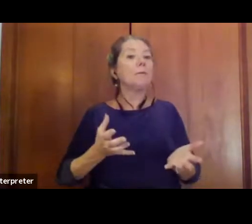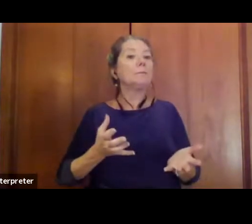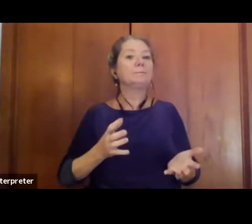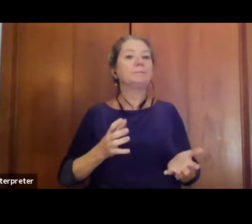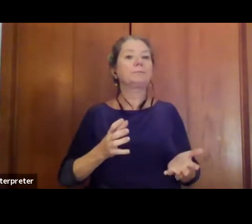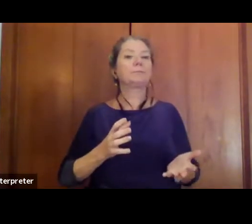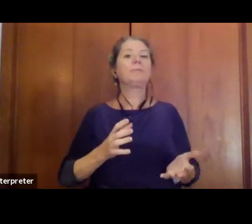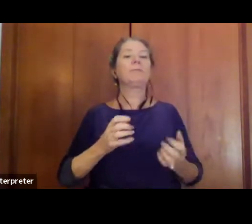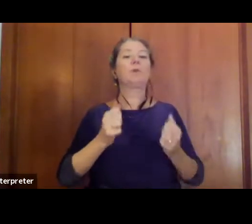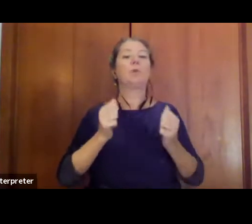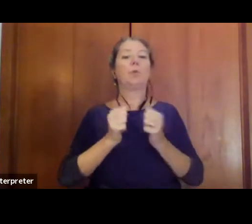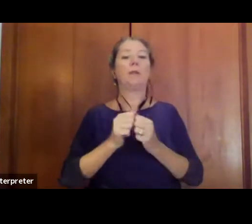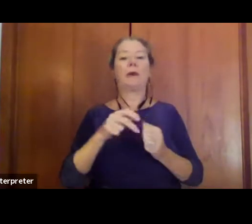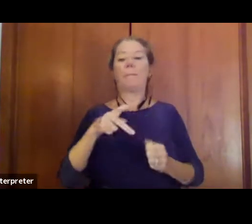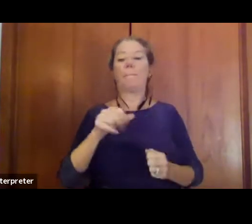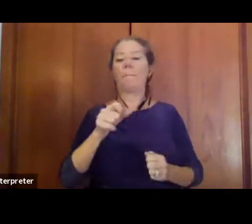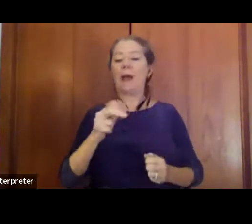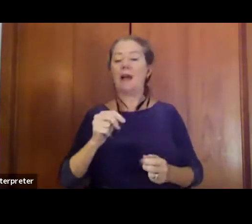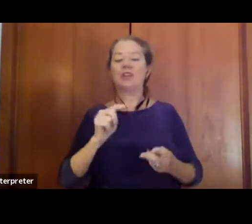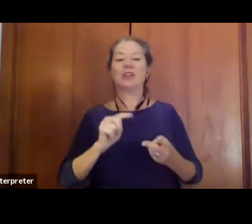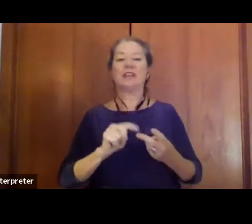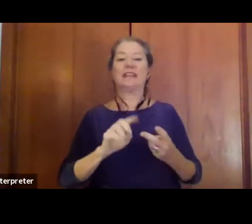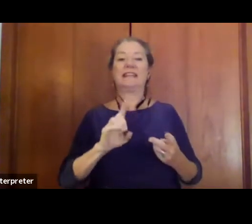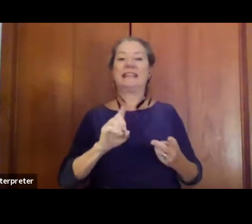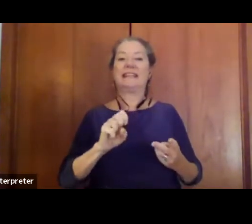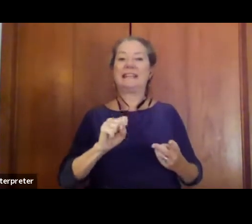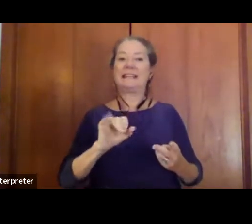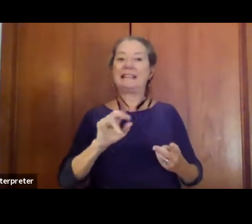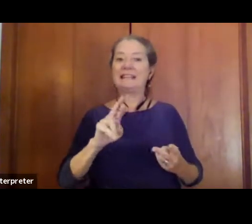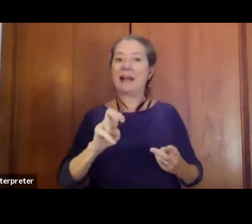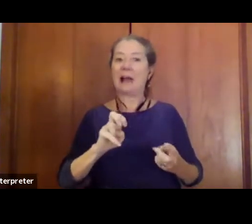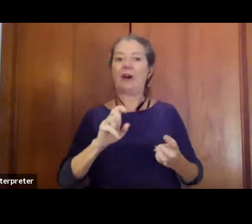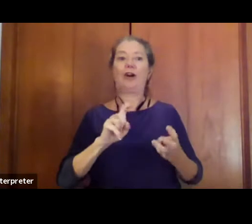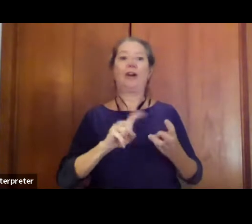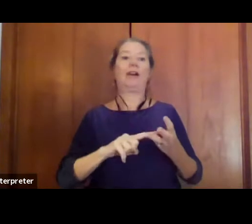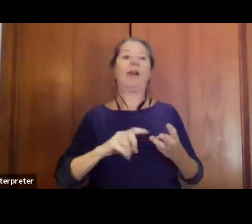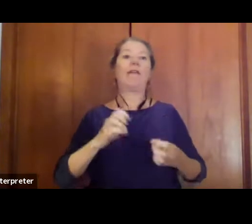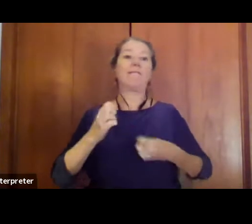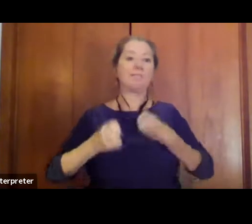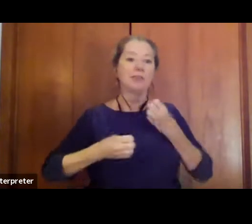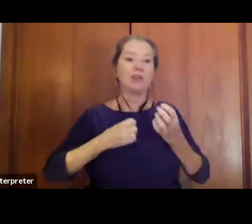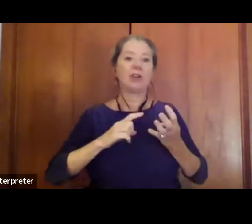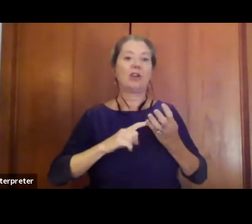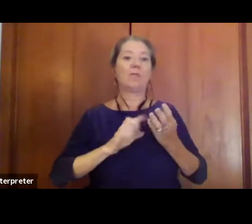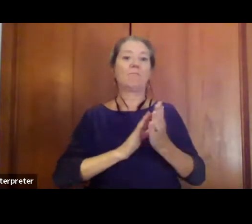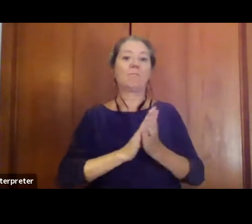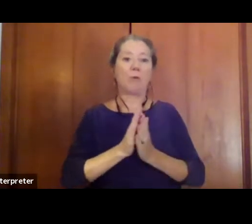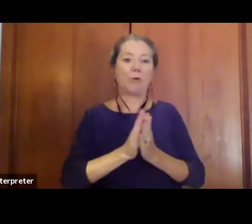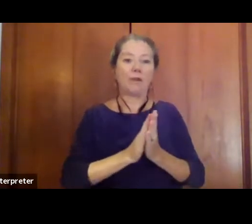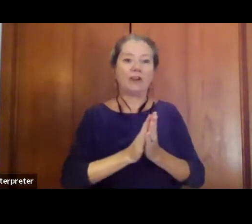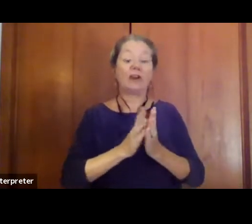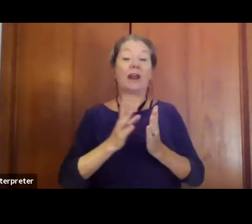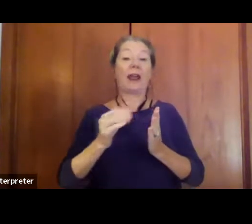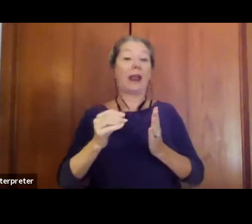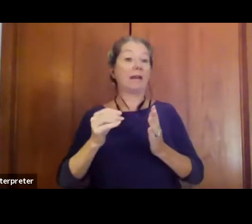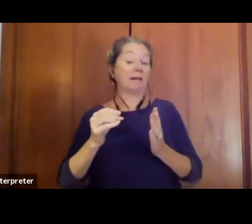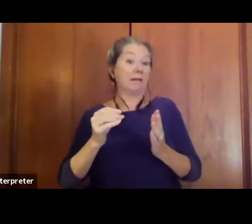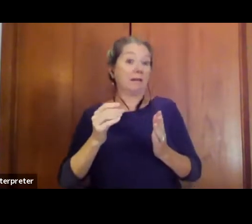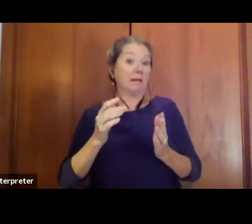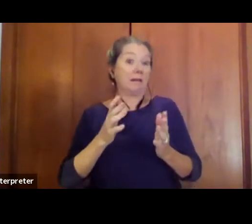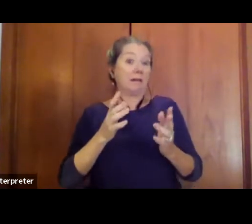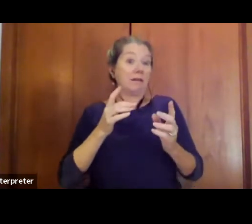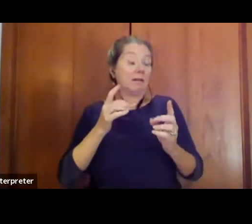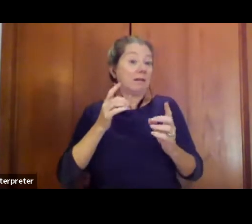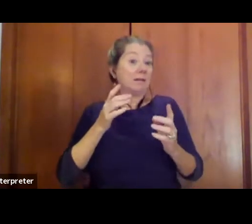with passion, desire, energy, motivation, and even a desire to succeed. I